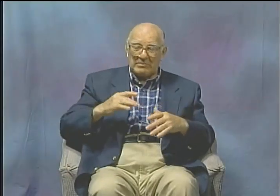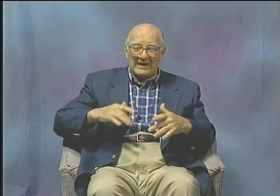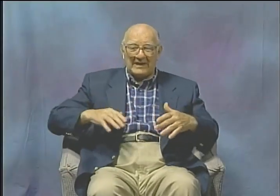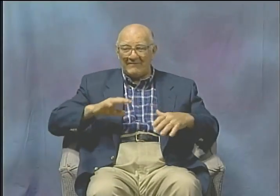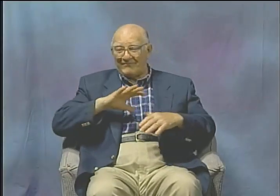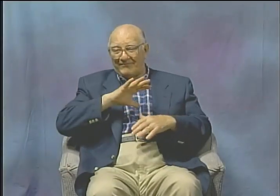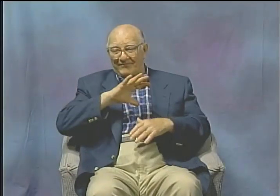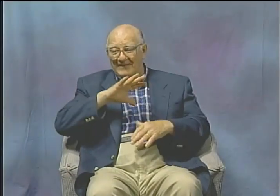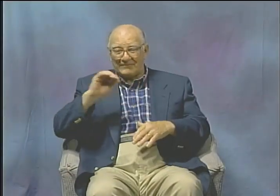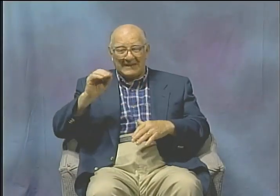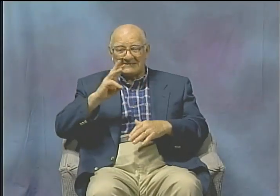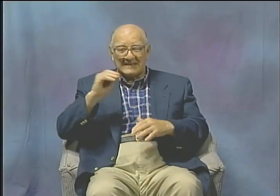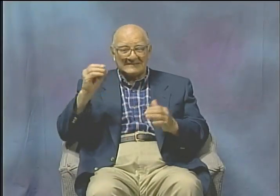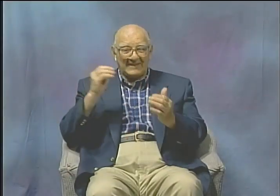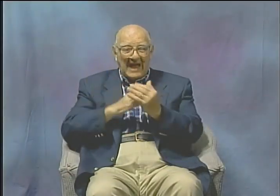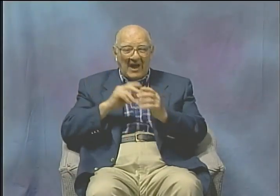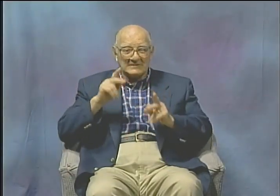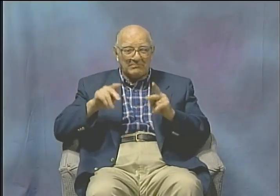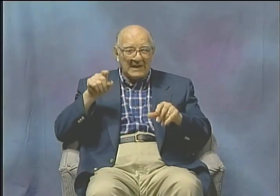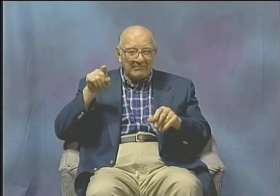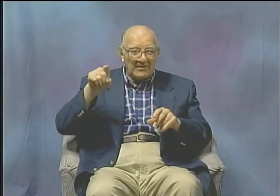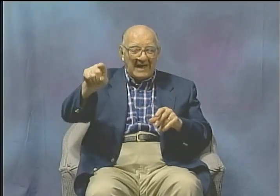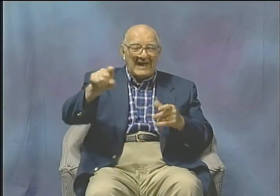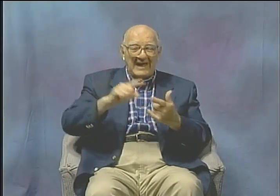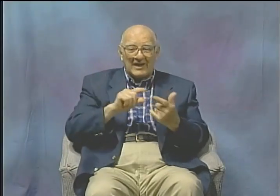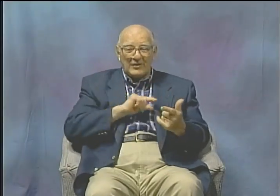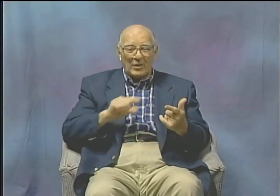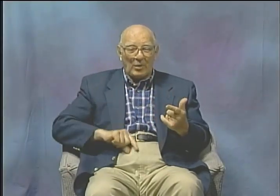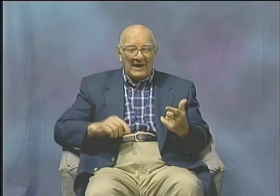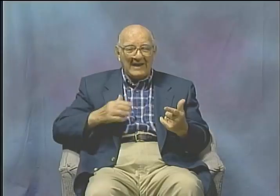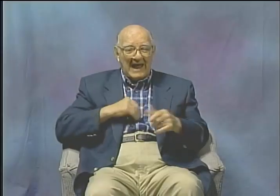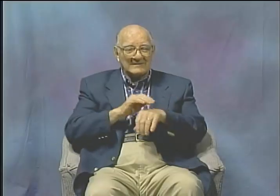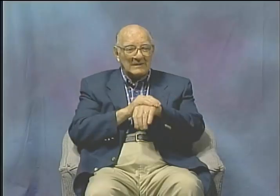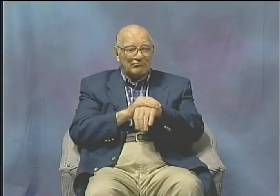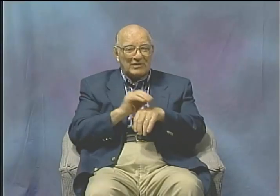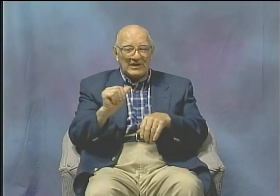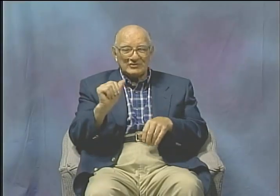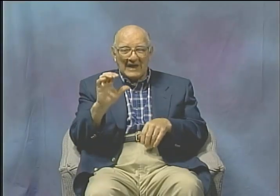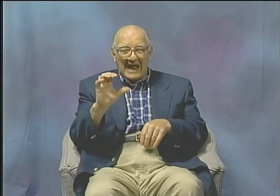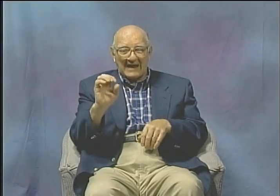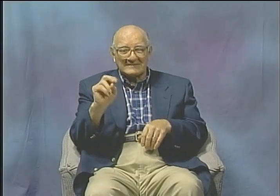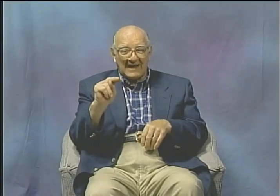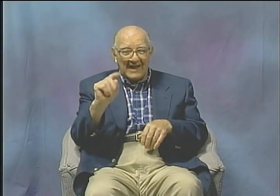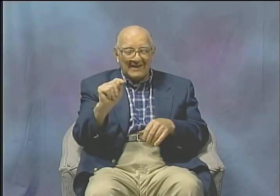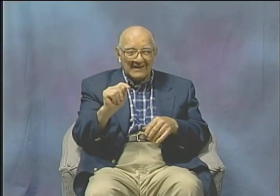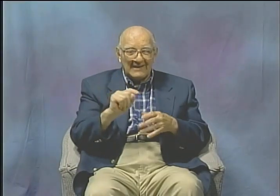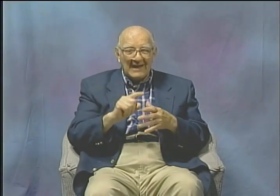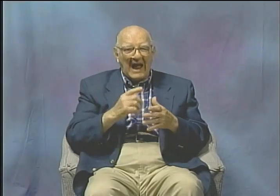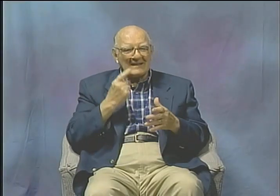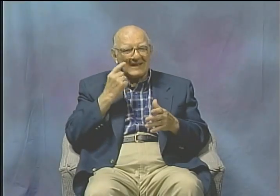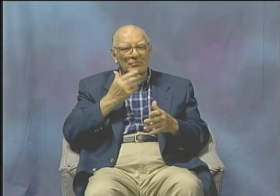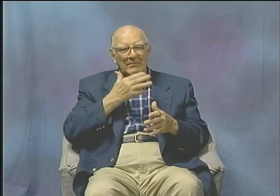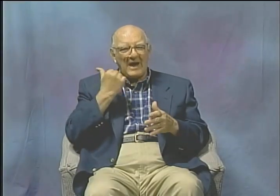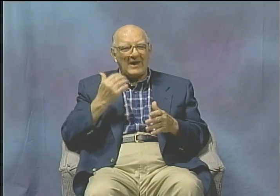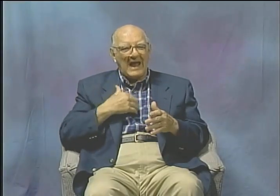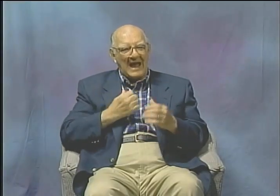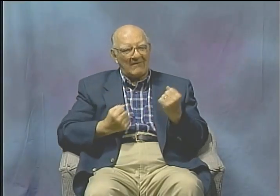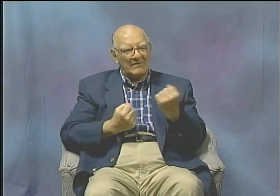maybe 50, 60 people there. The Queen has a British accent. I think we better have